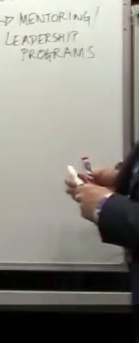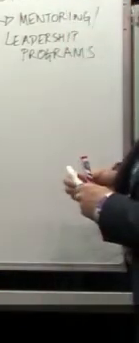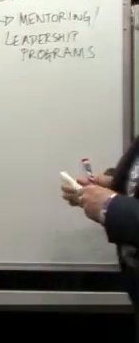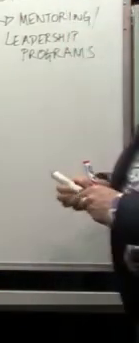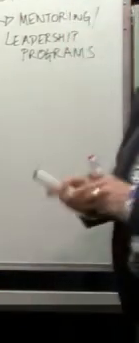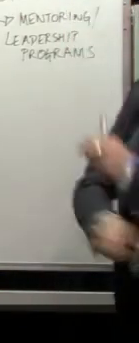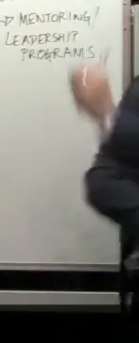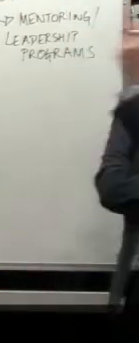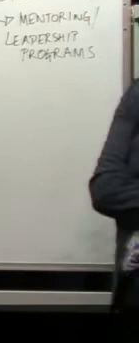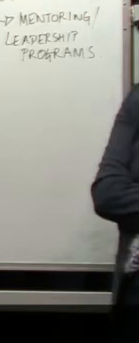Any other comments?